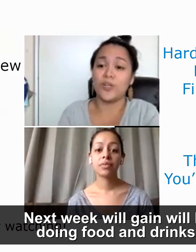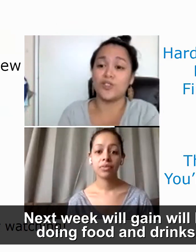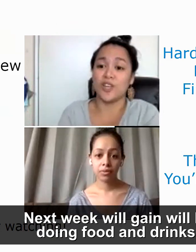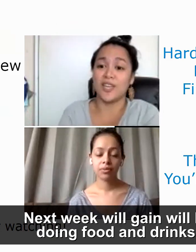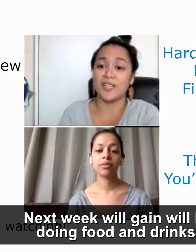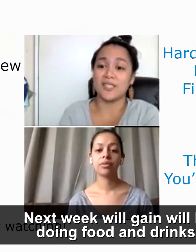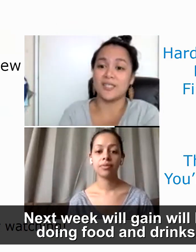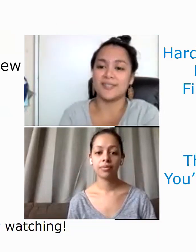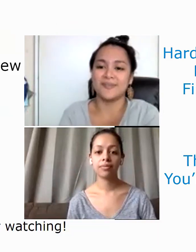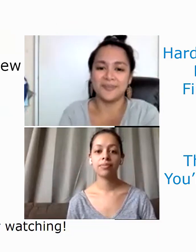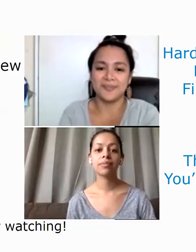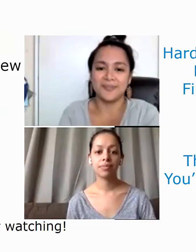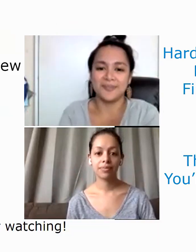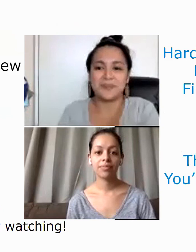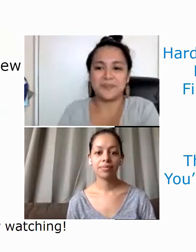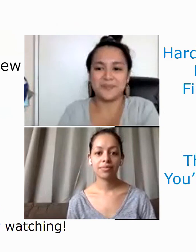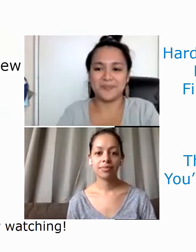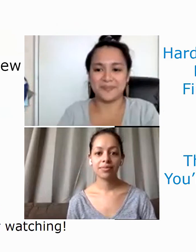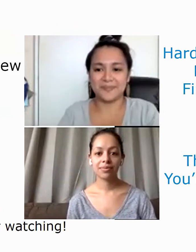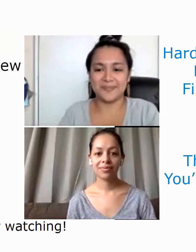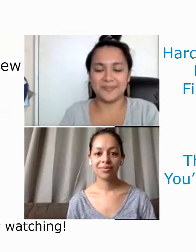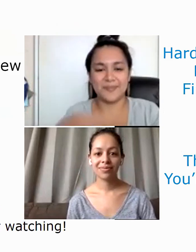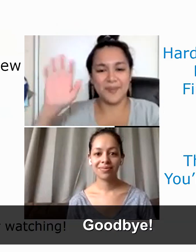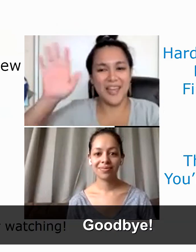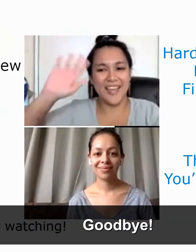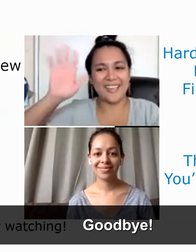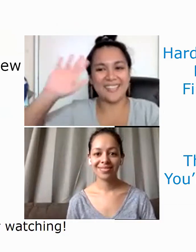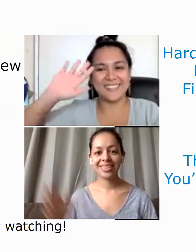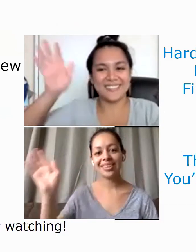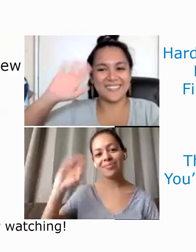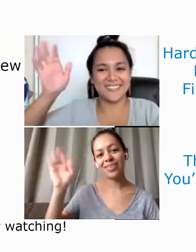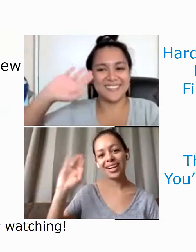food and drinks. Yeah. Bye-bye.